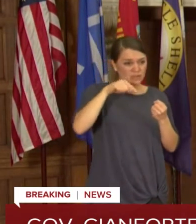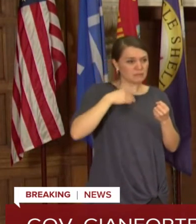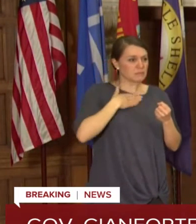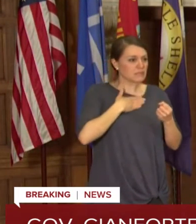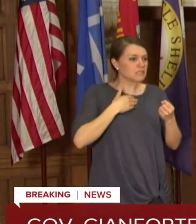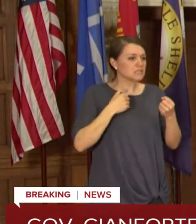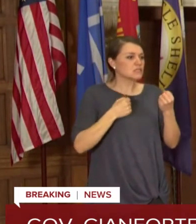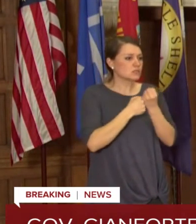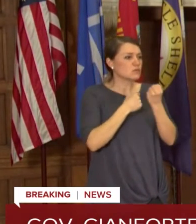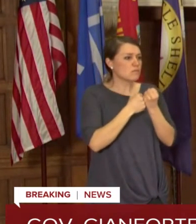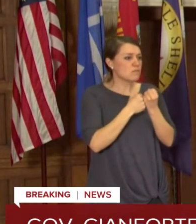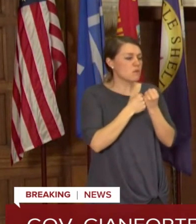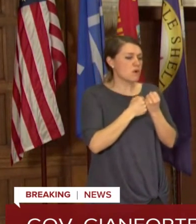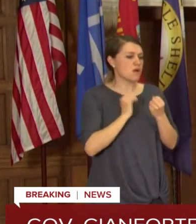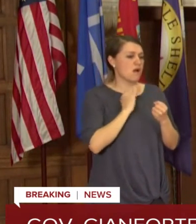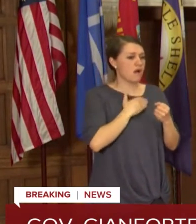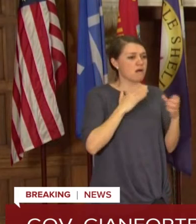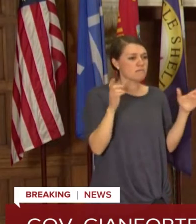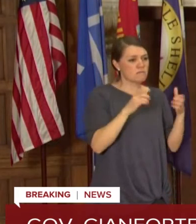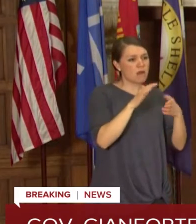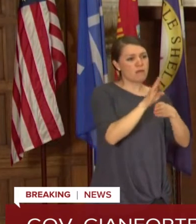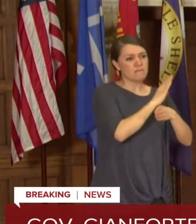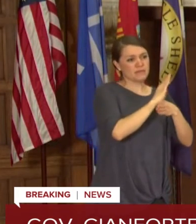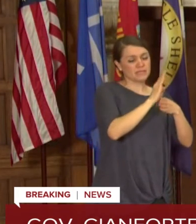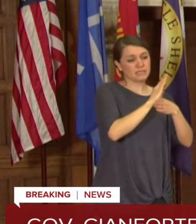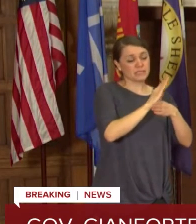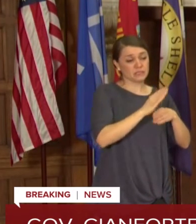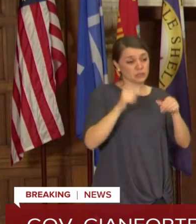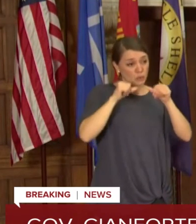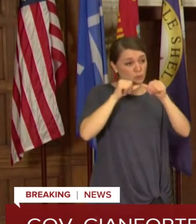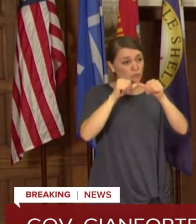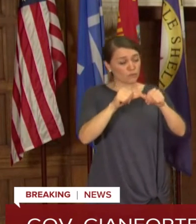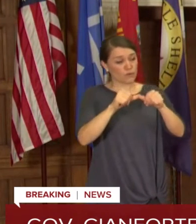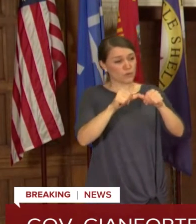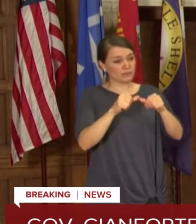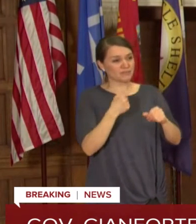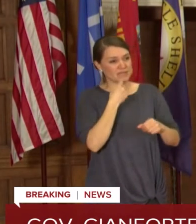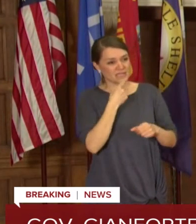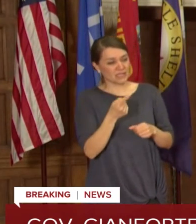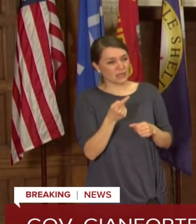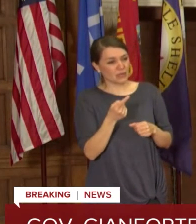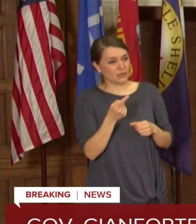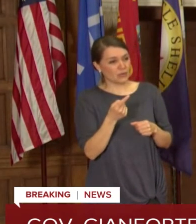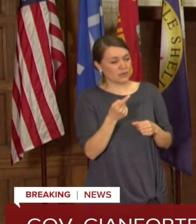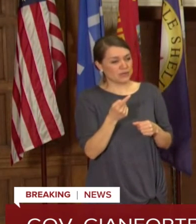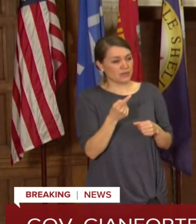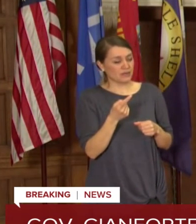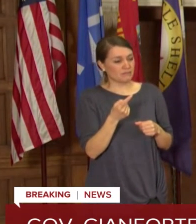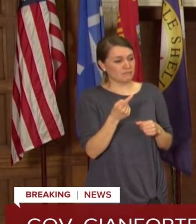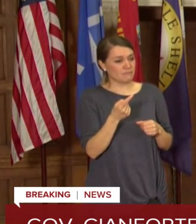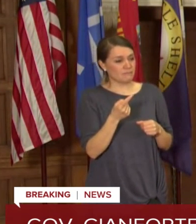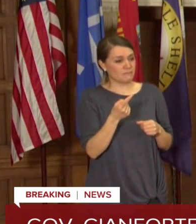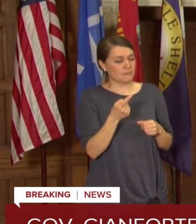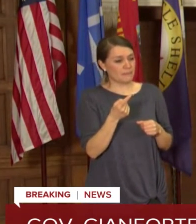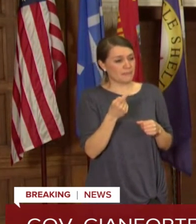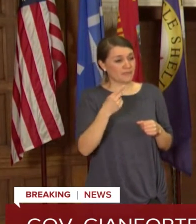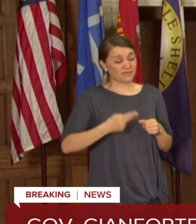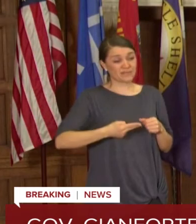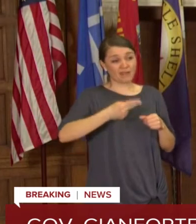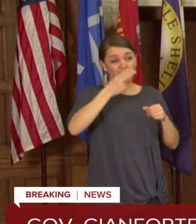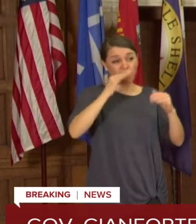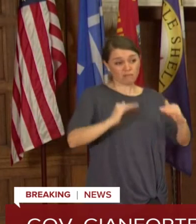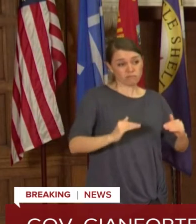COVID pandemic. Going forward, I can tell you that there is a high level of what I would